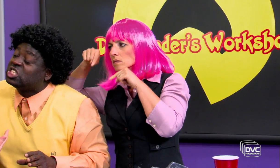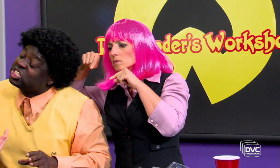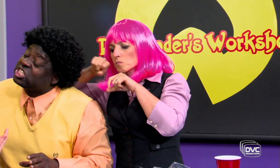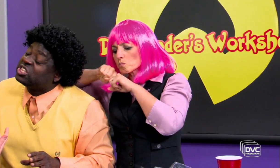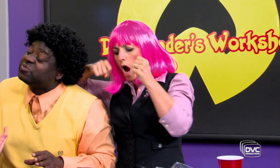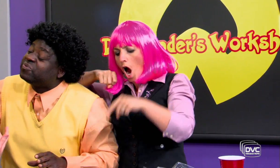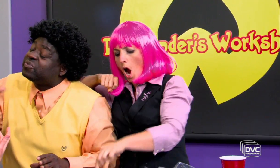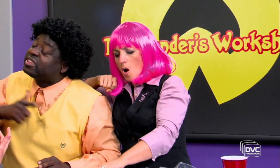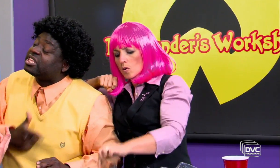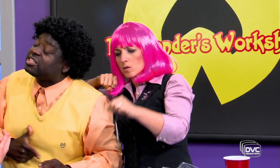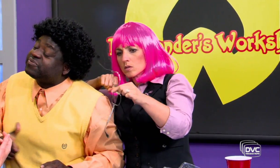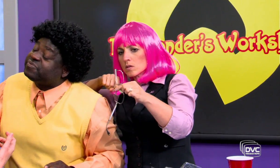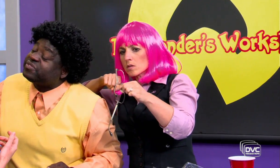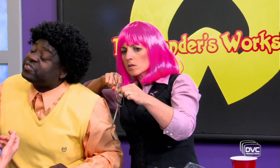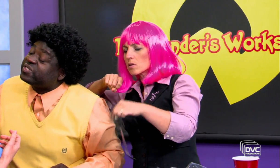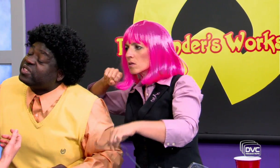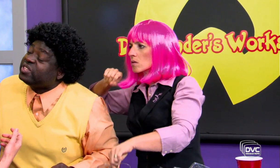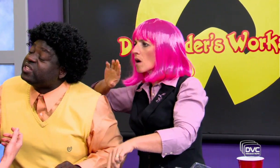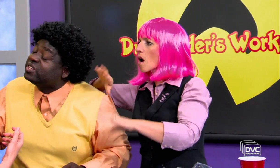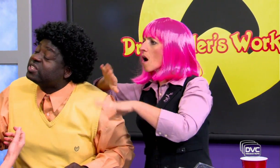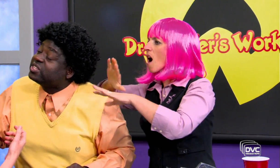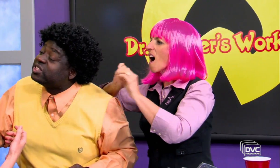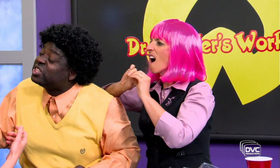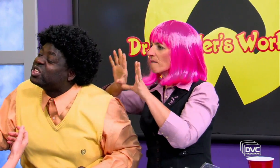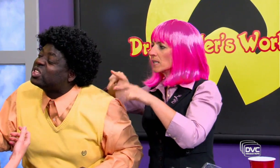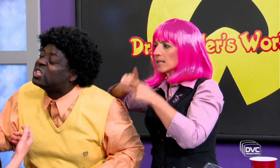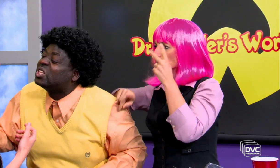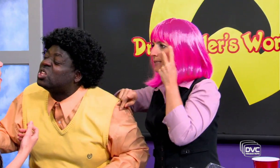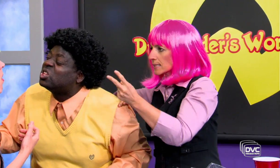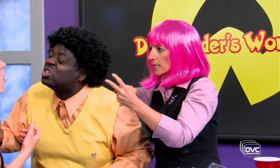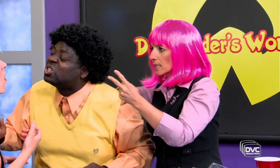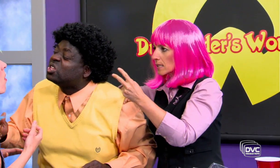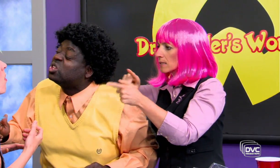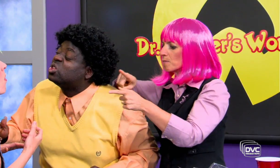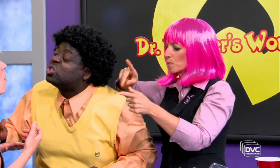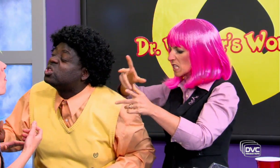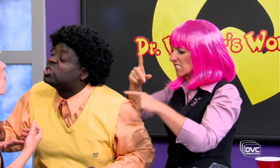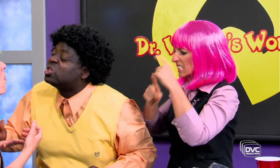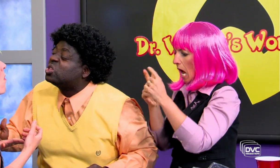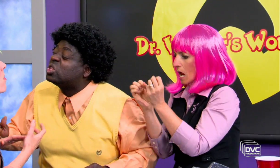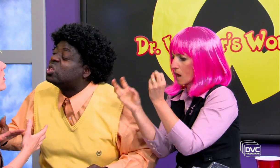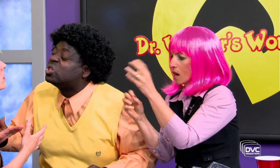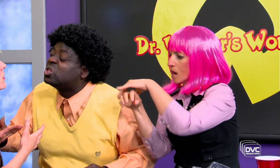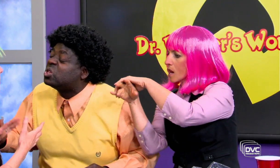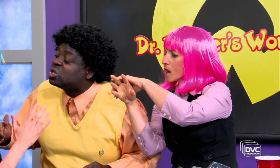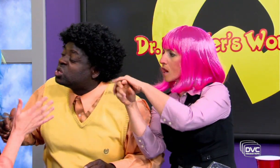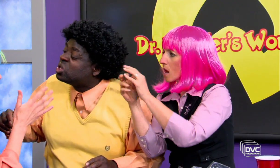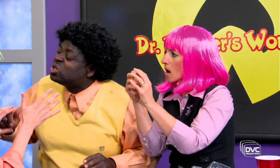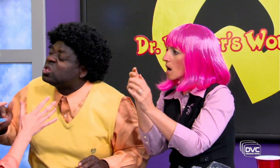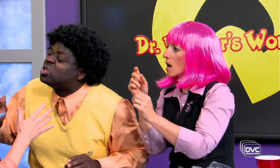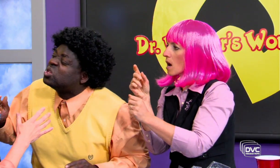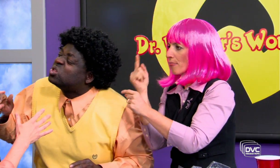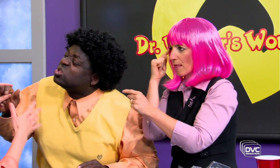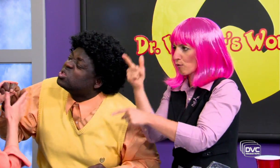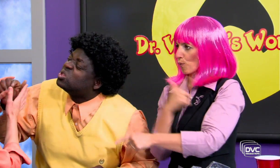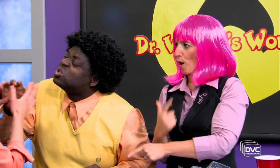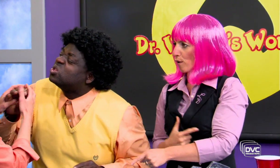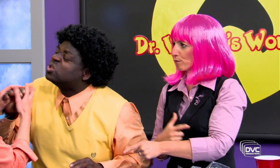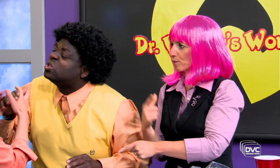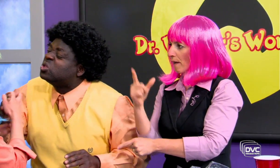have his glasses, they're broken. Obviously, he can't see. Sign in his hands. He thinks you're Dr.